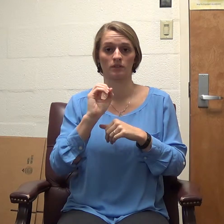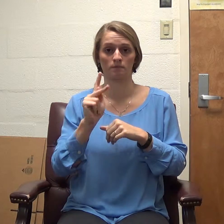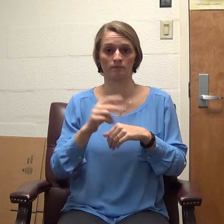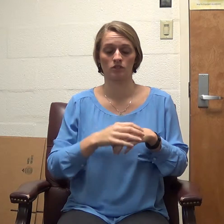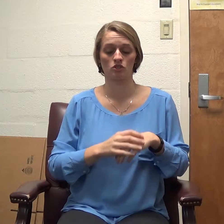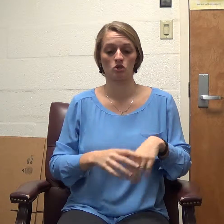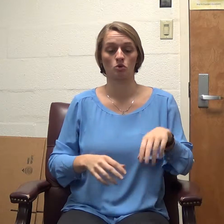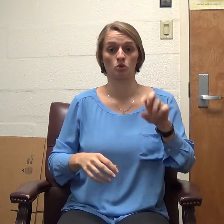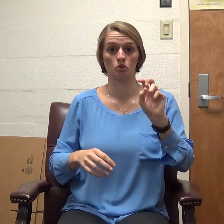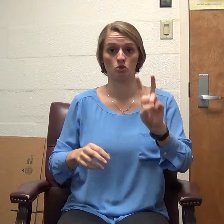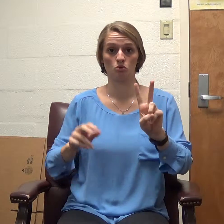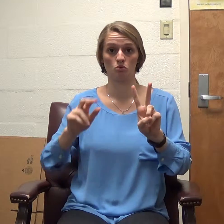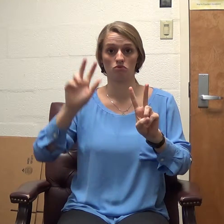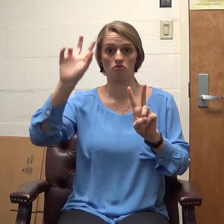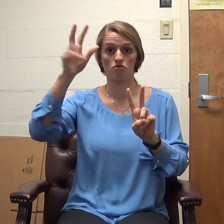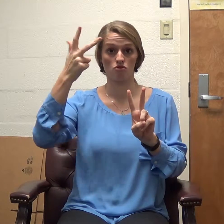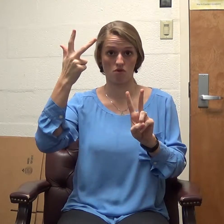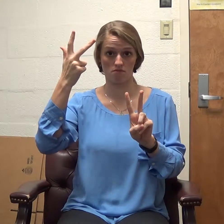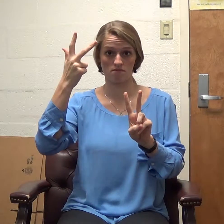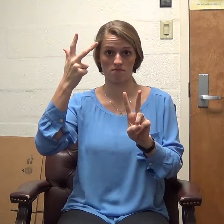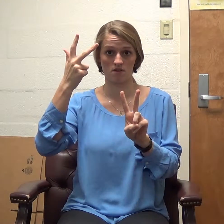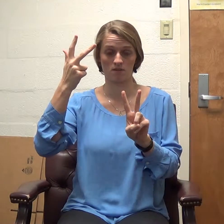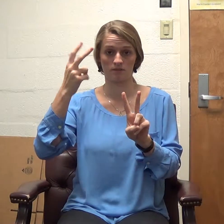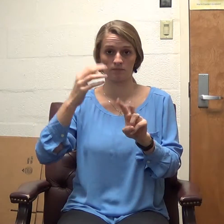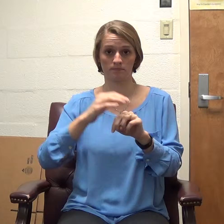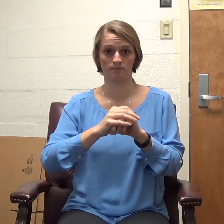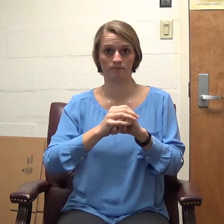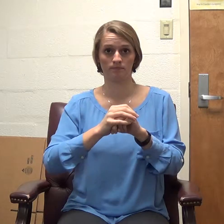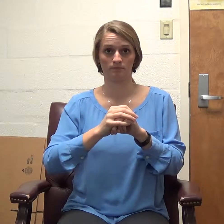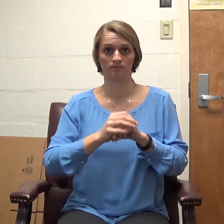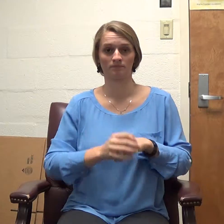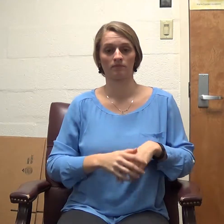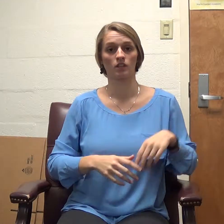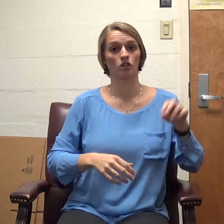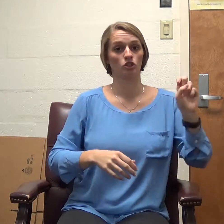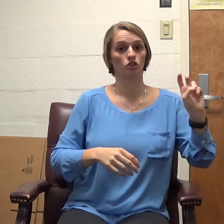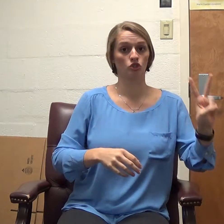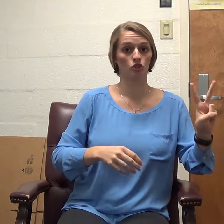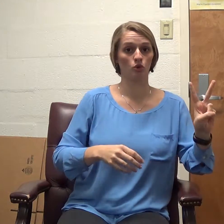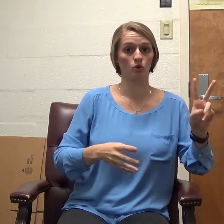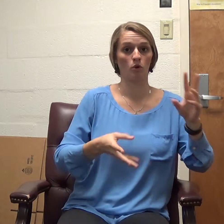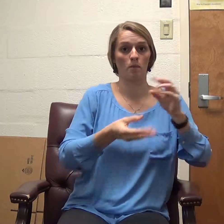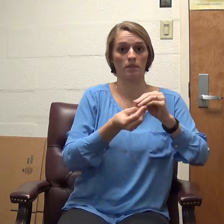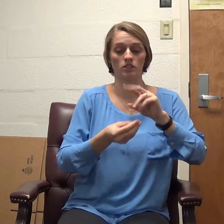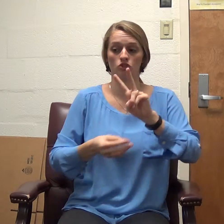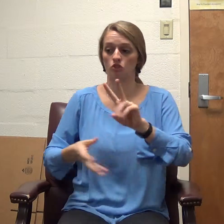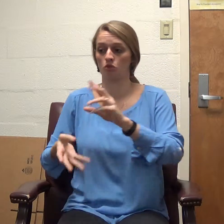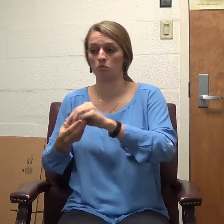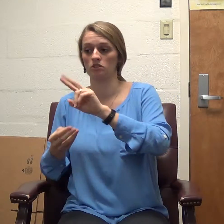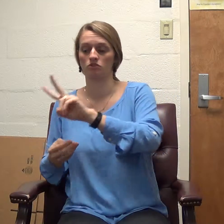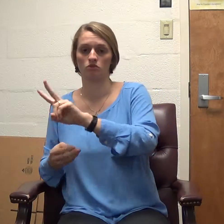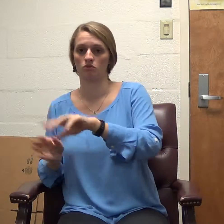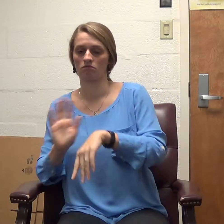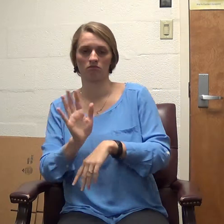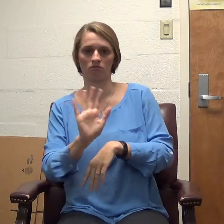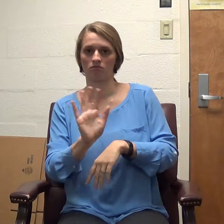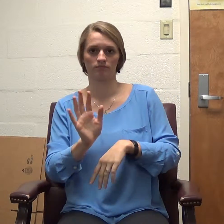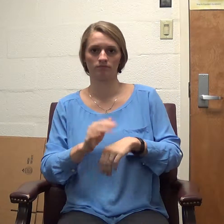power is, instead of 2 plus 2 plus 2, this is equal to 2 times